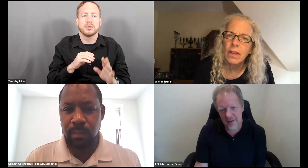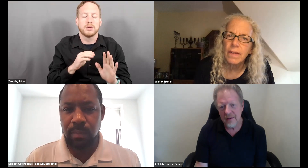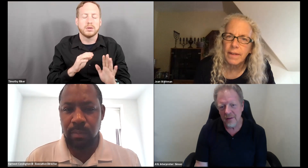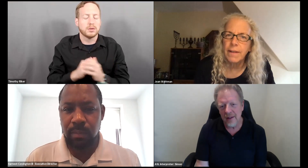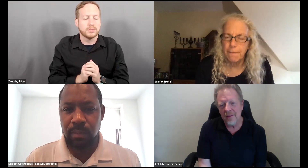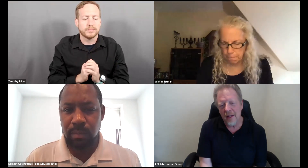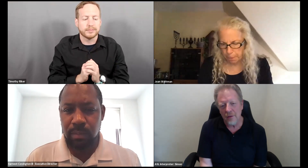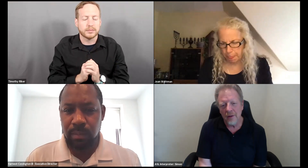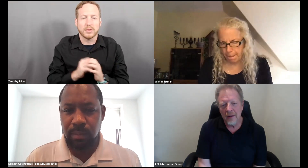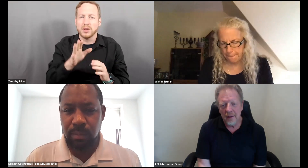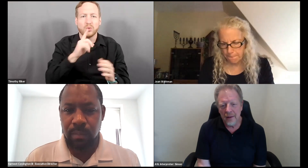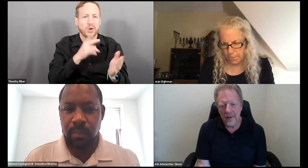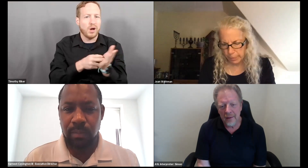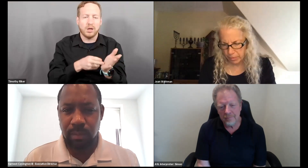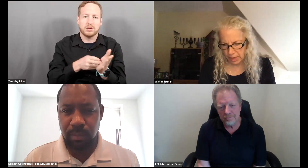please. Okay, thank you.